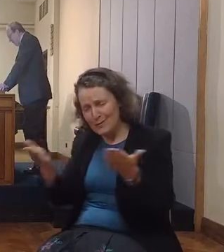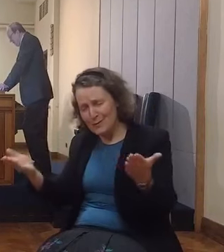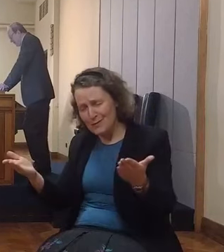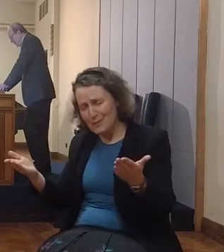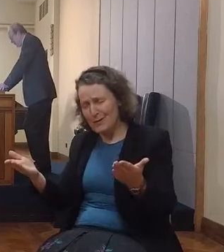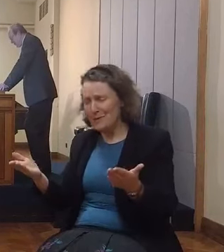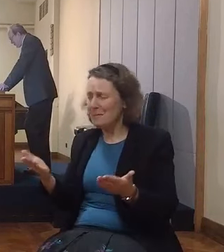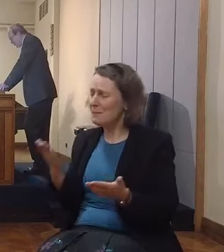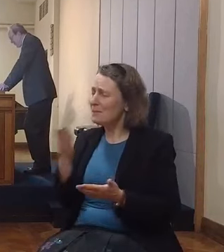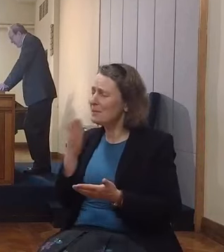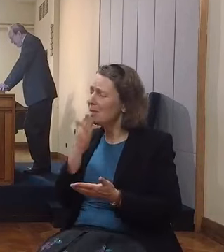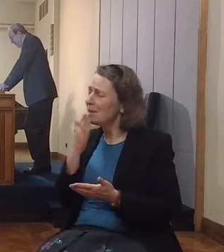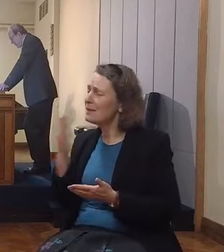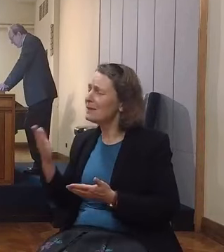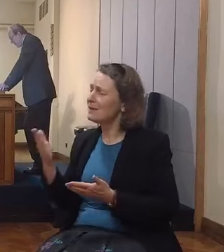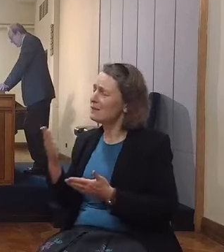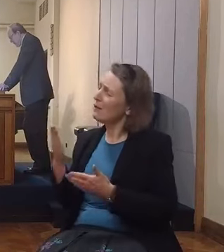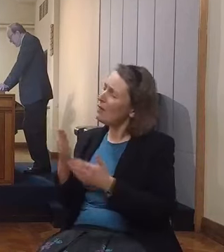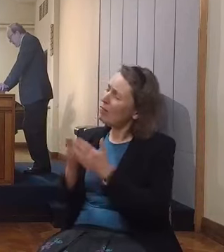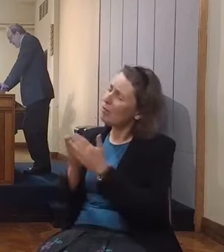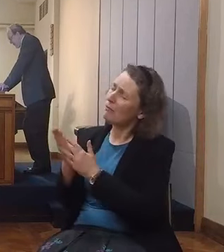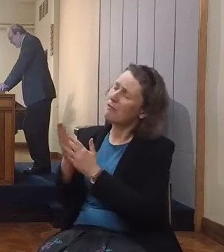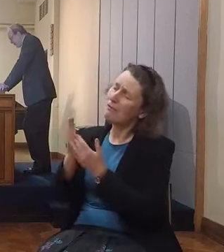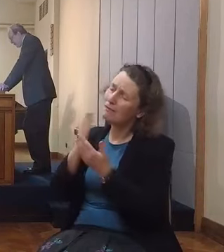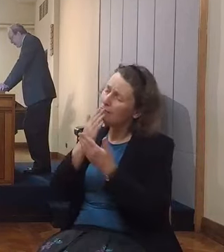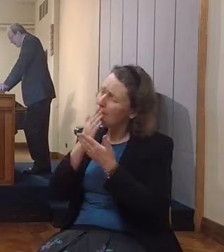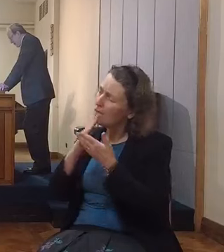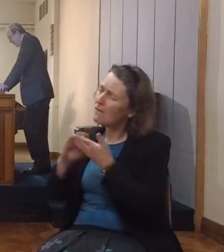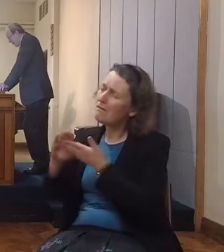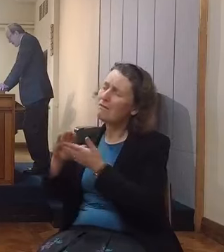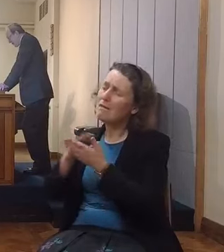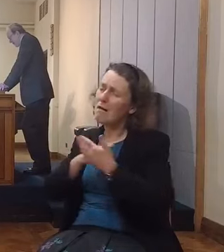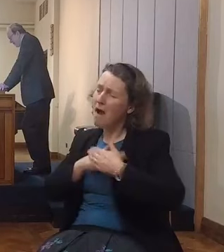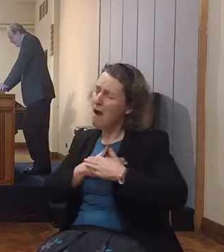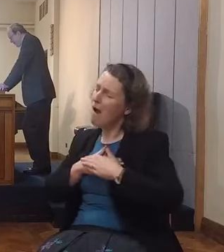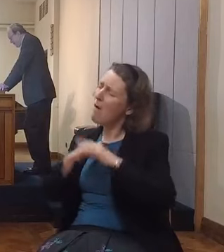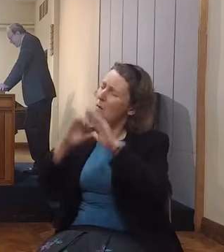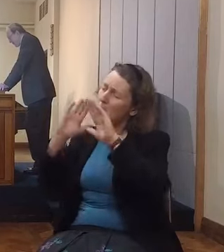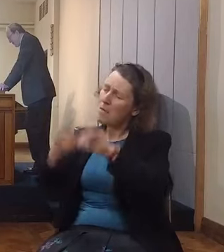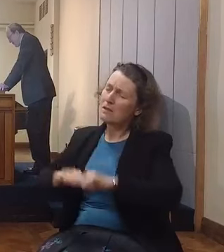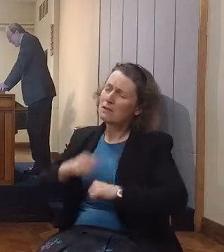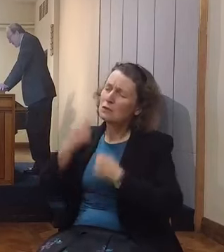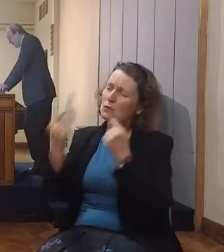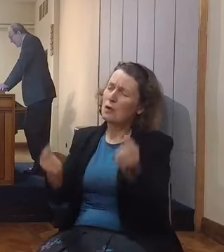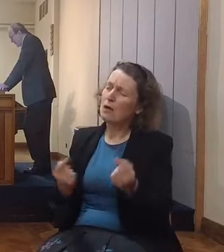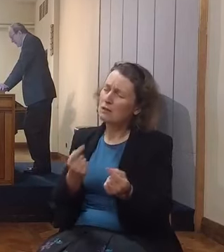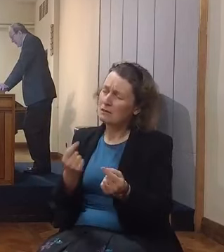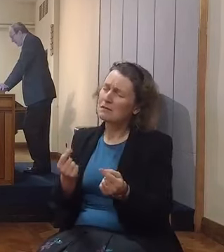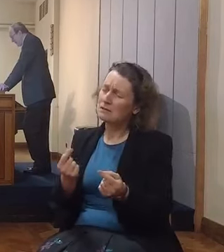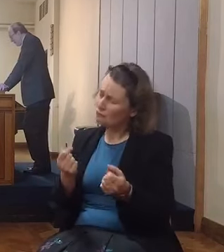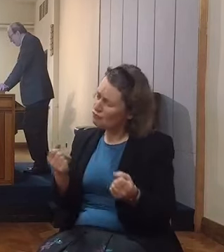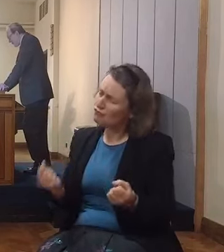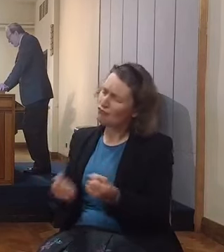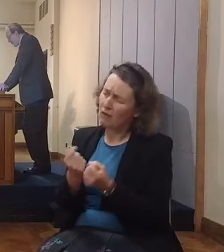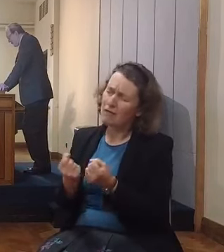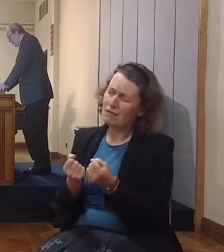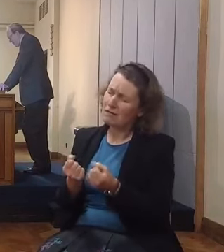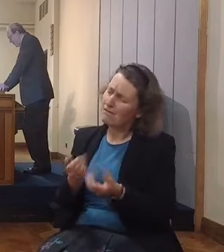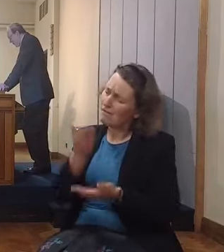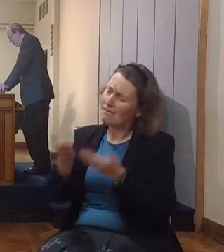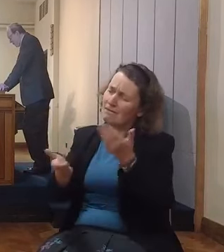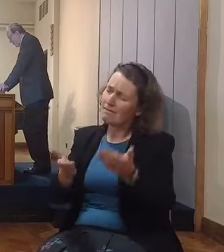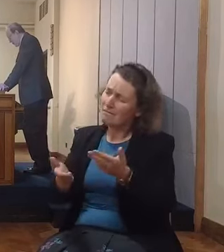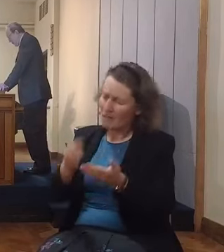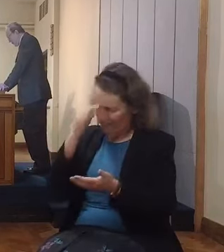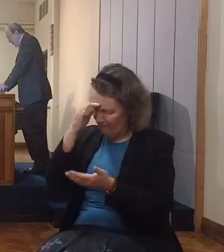love and enrich us and build us up and strengthen us, and receive now our adoration